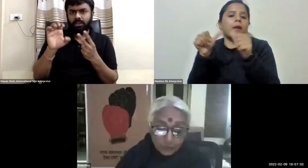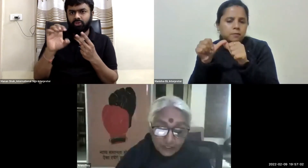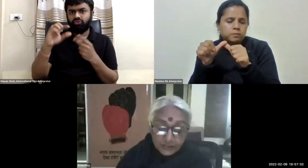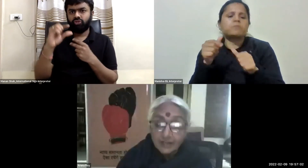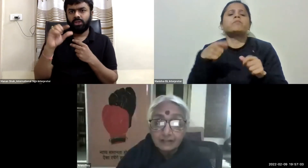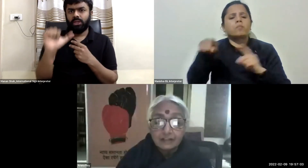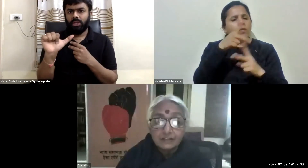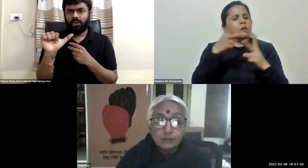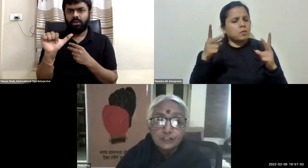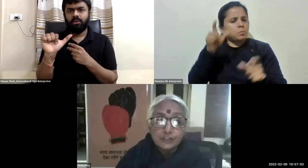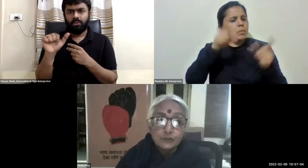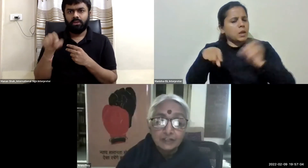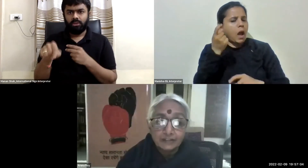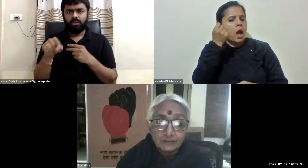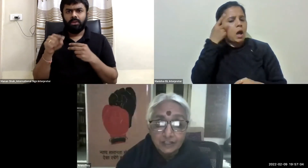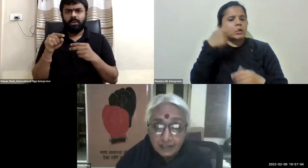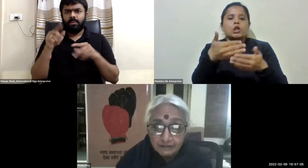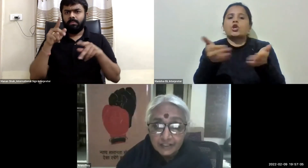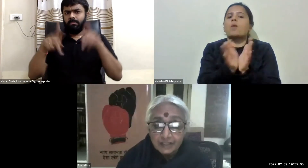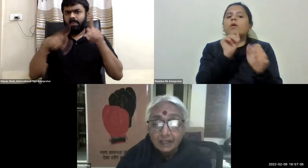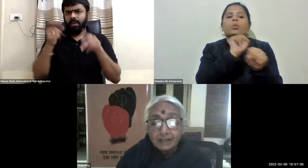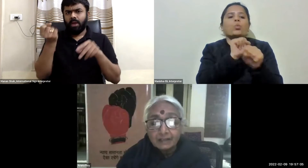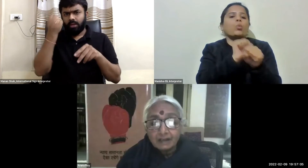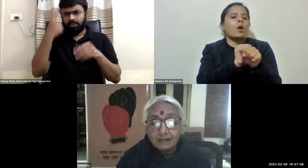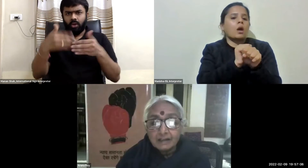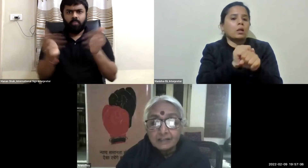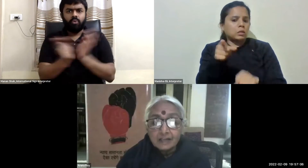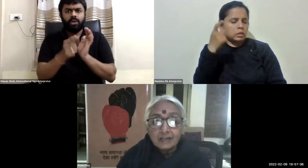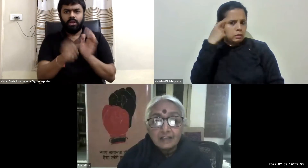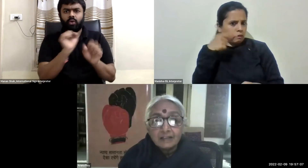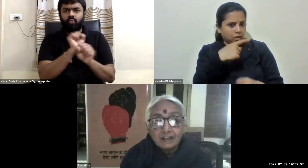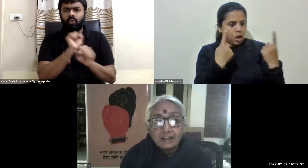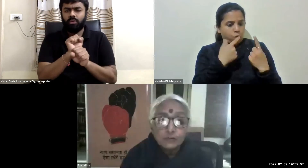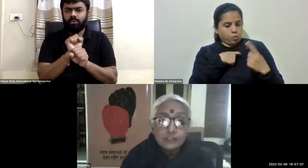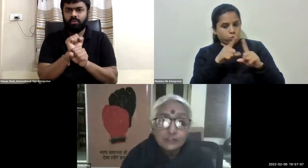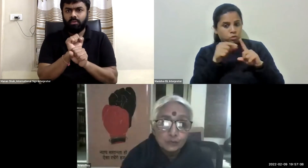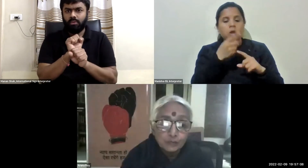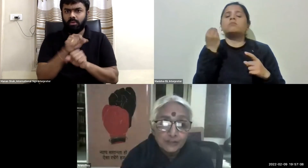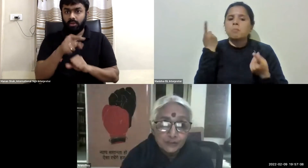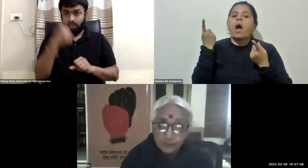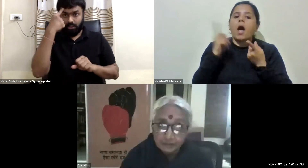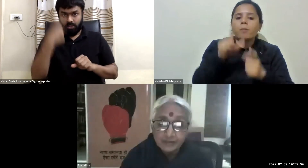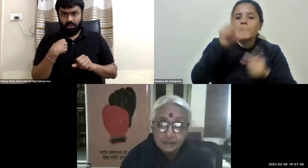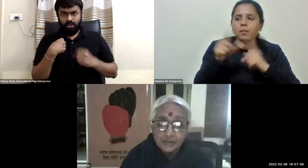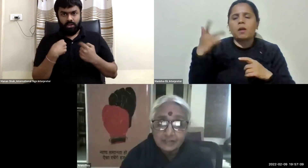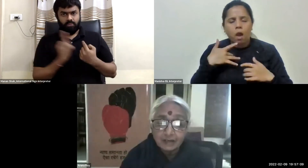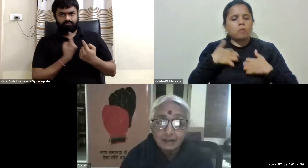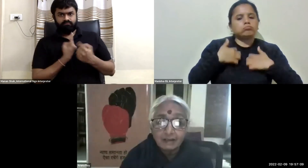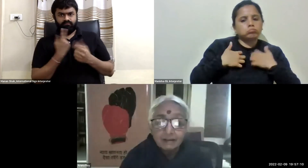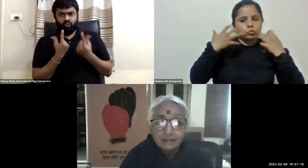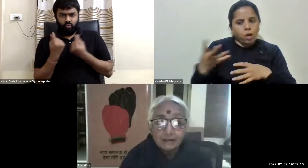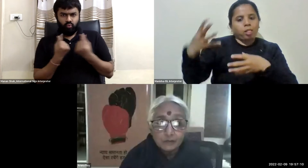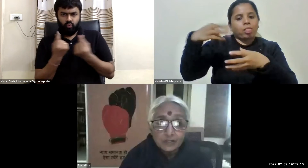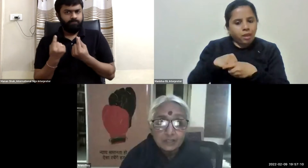people, need to understand that it's community work that really delivers. Incidentally, there are individuals who participate, but it's